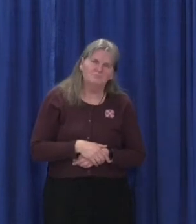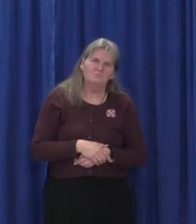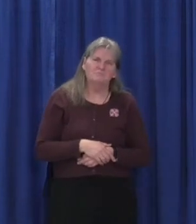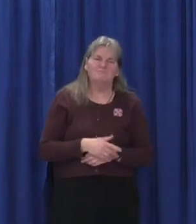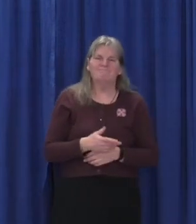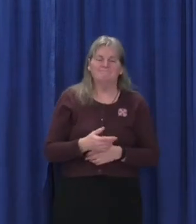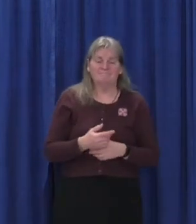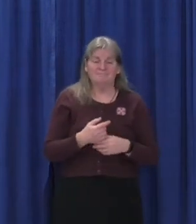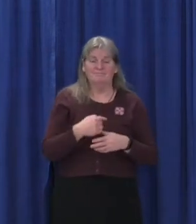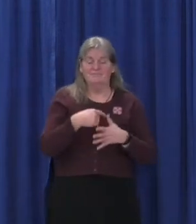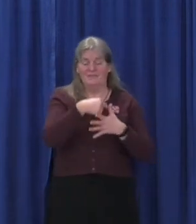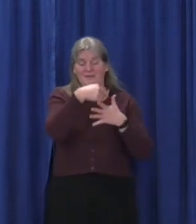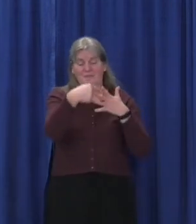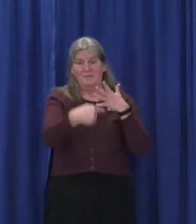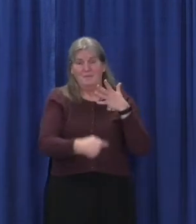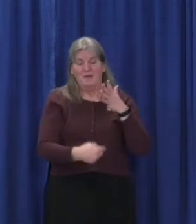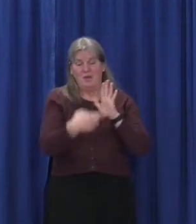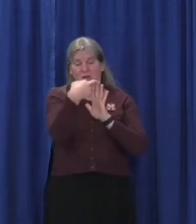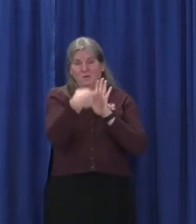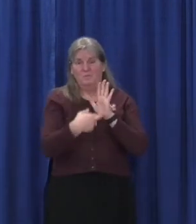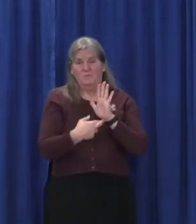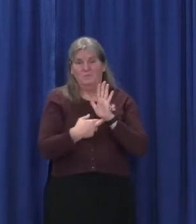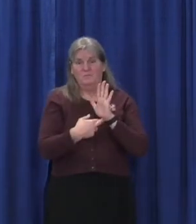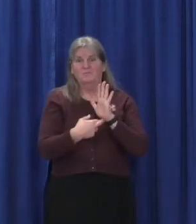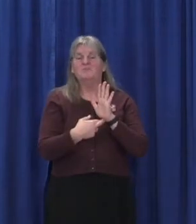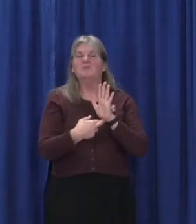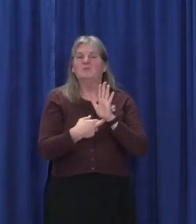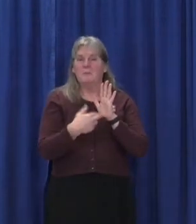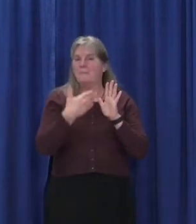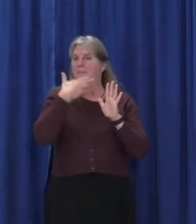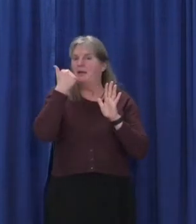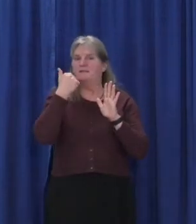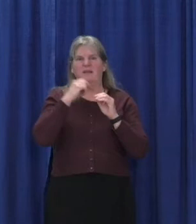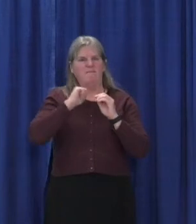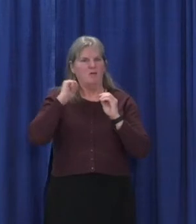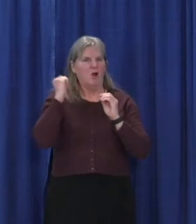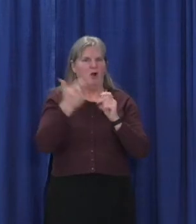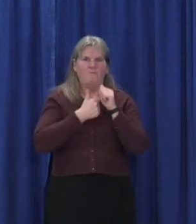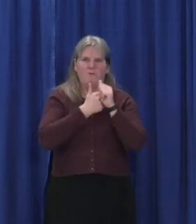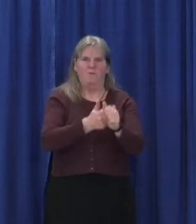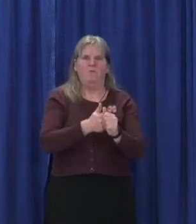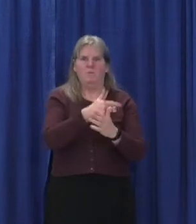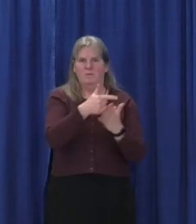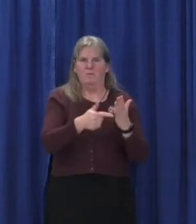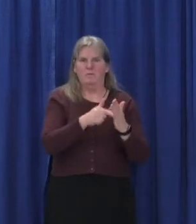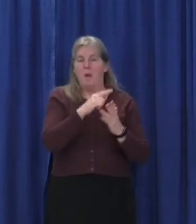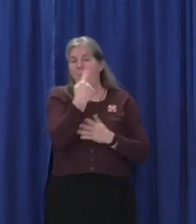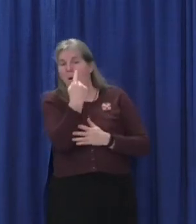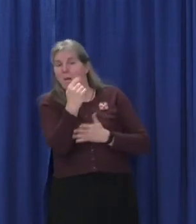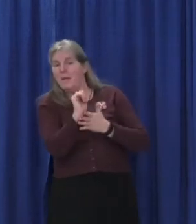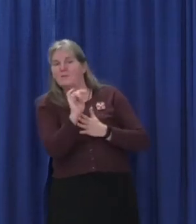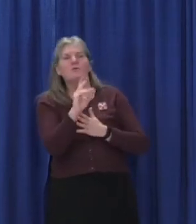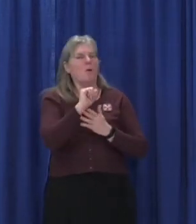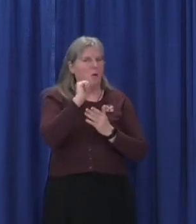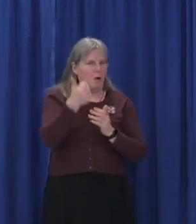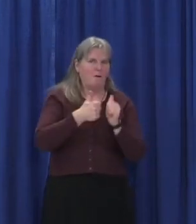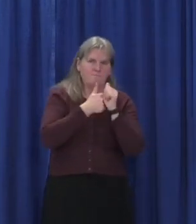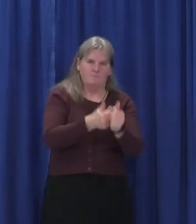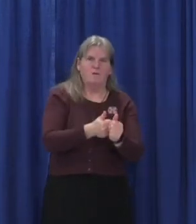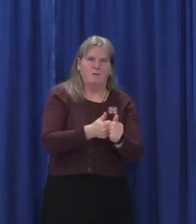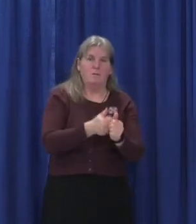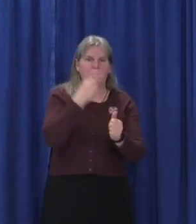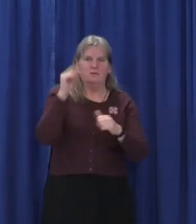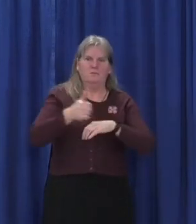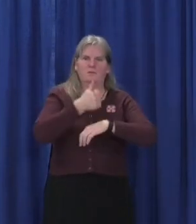These measures are most effective when layered or combined together. And this is why we have the measures in place right